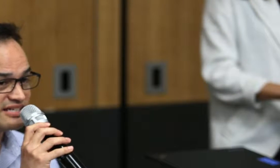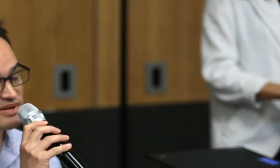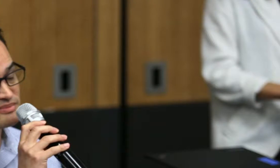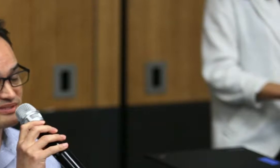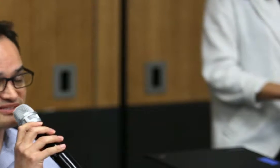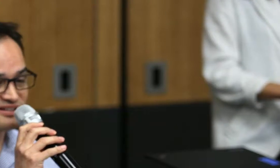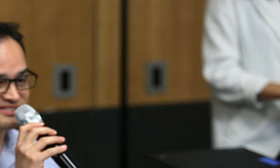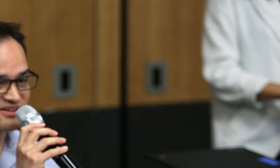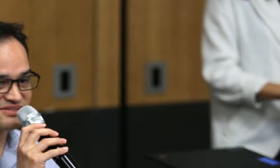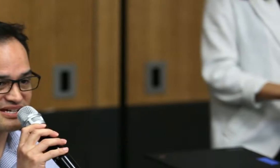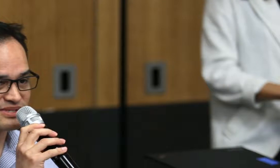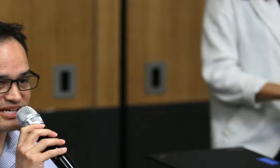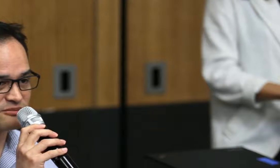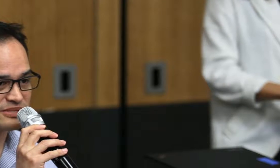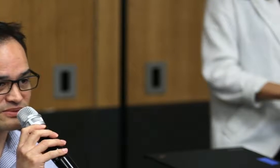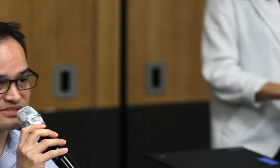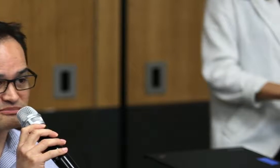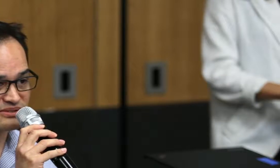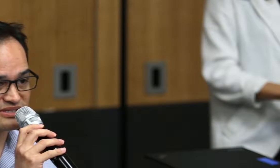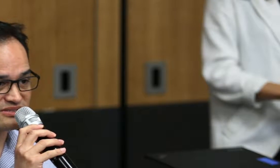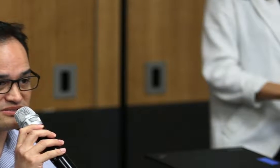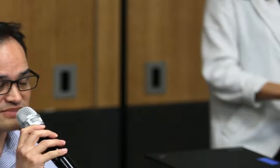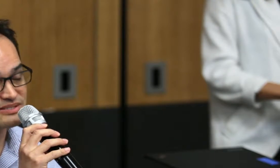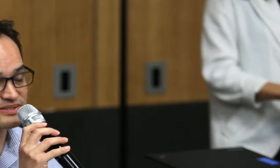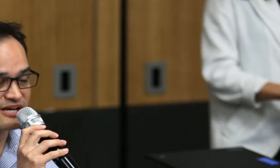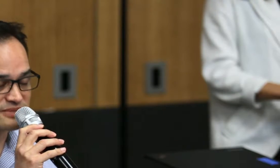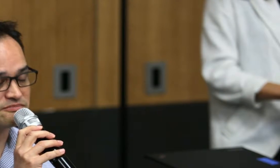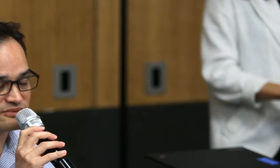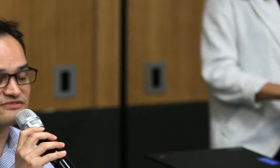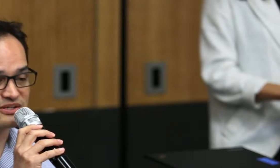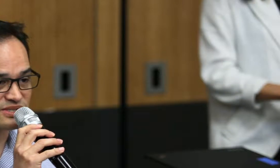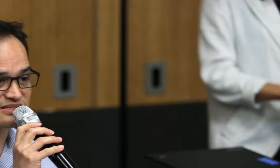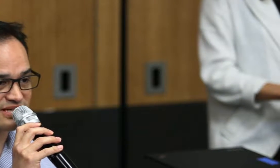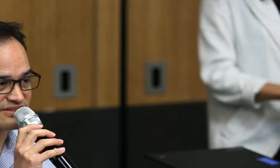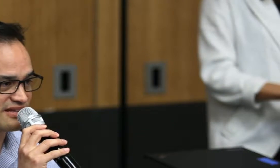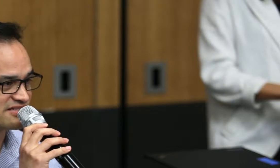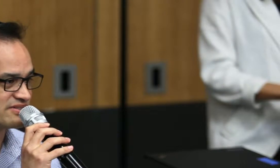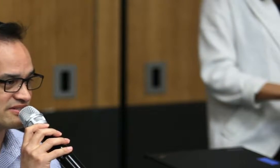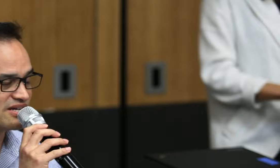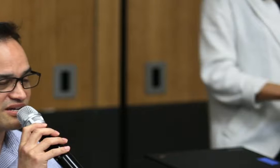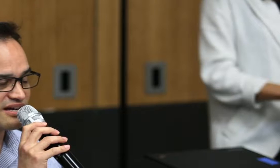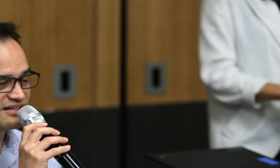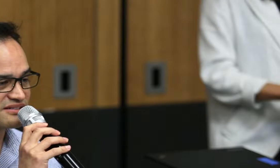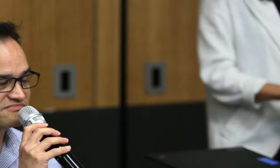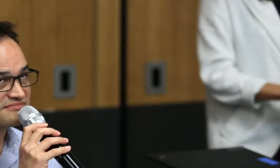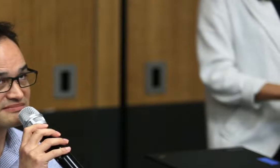Expandibility. Expandibility is down in San Jose. We help people with disabilities. Basically, we help people find work. We have a lot of